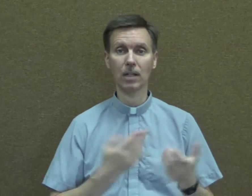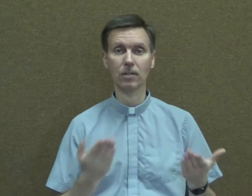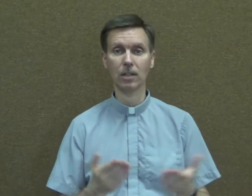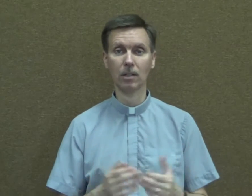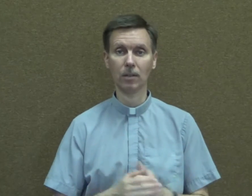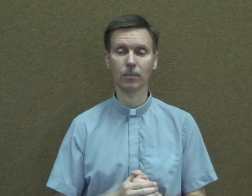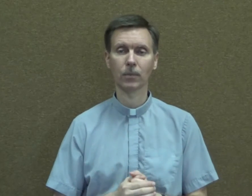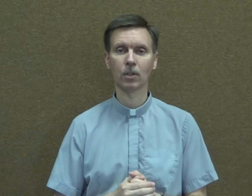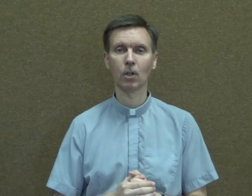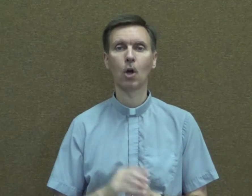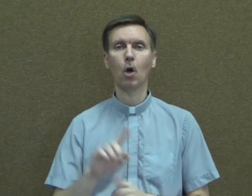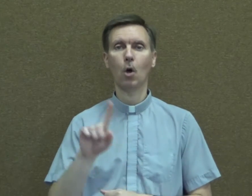us here.